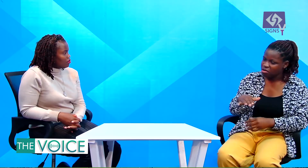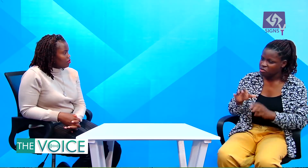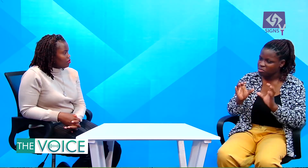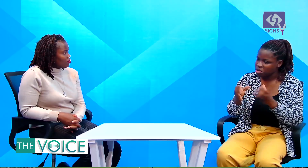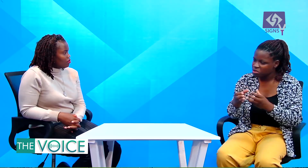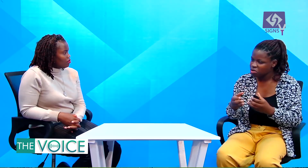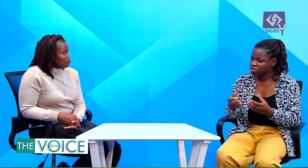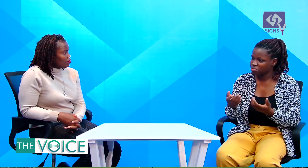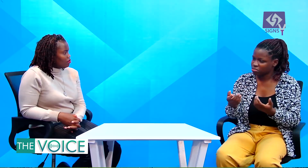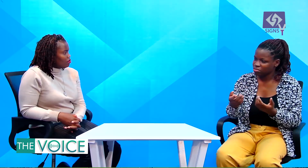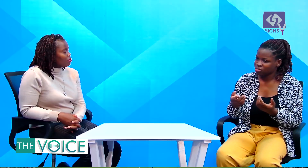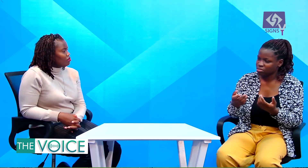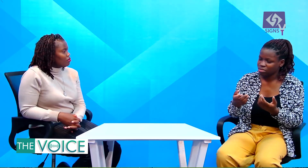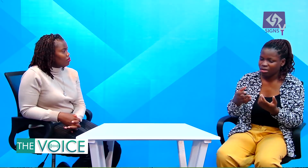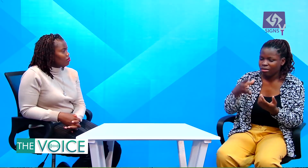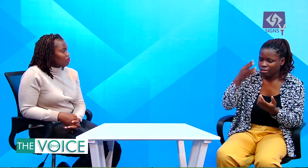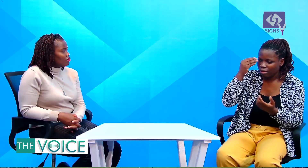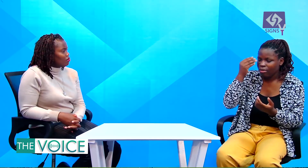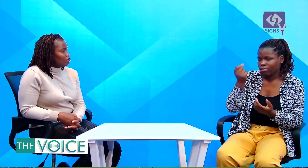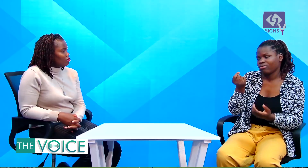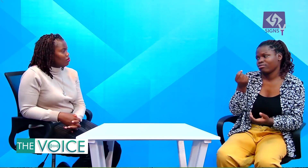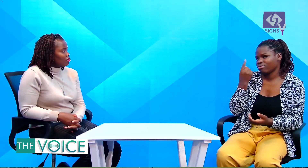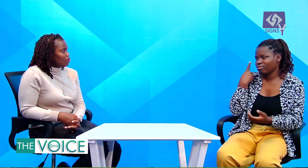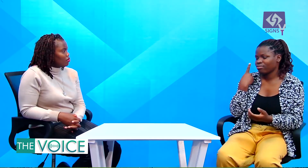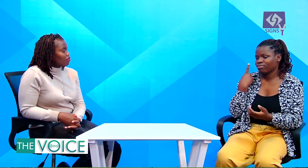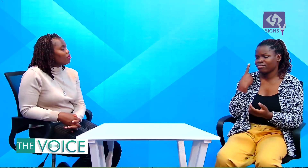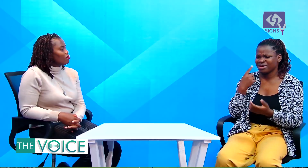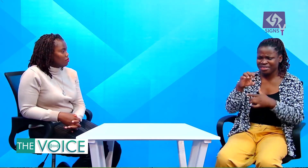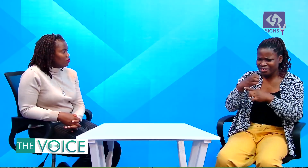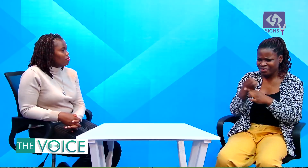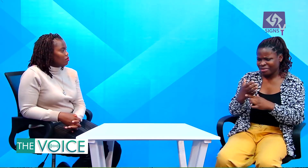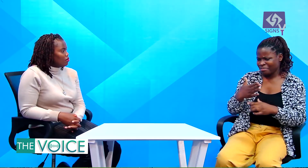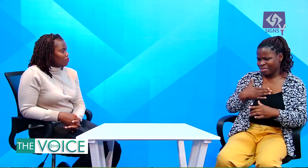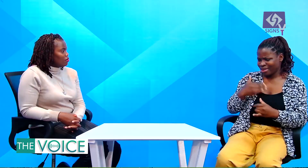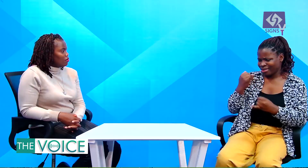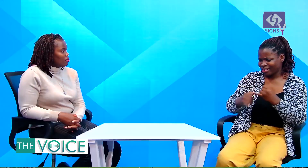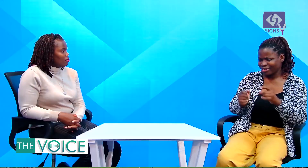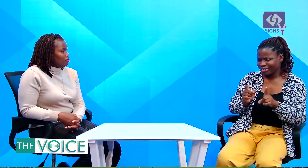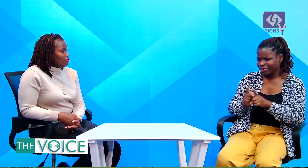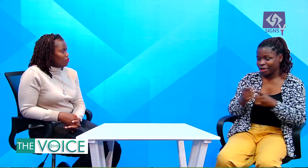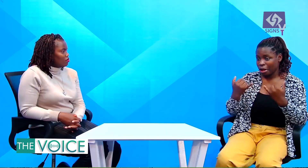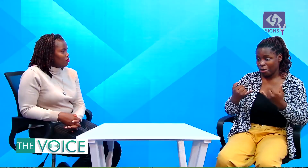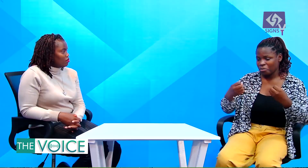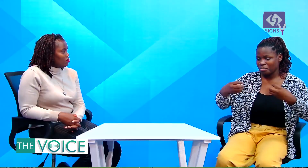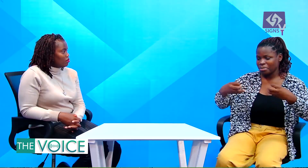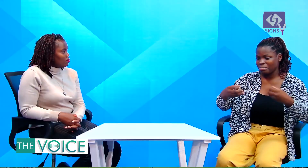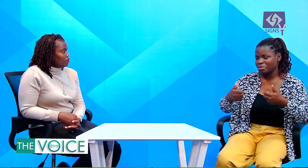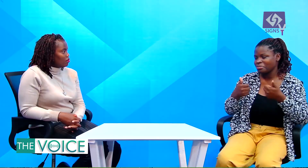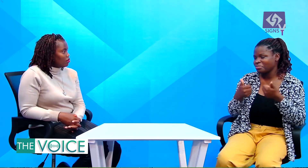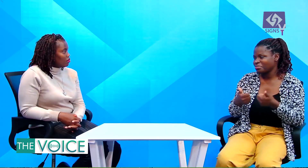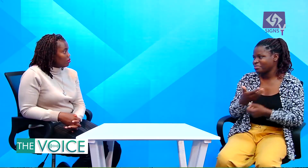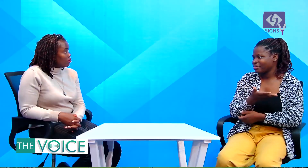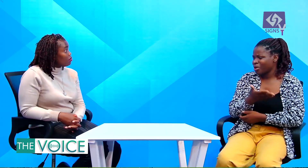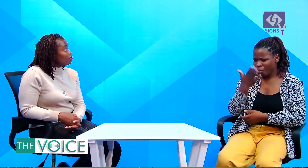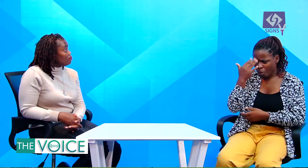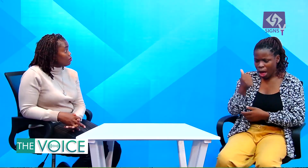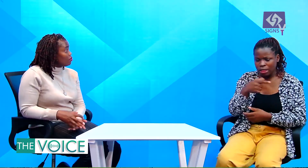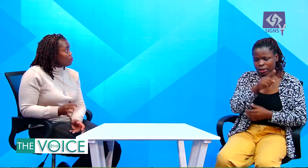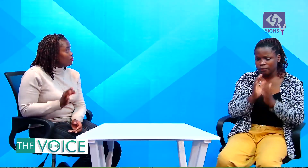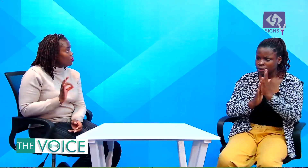as much as I was growing, they were really understanding more about deaf people, learning a few things here and there. And now we can